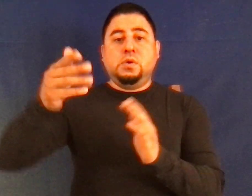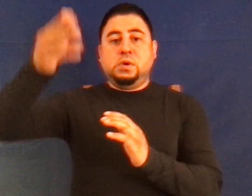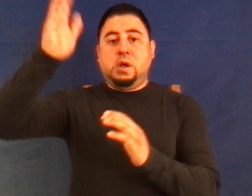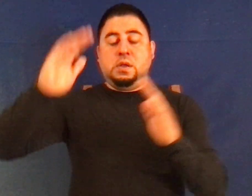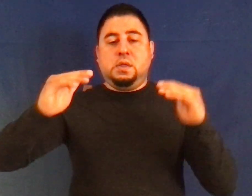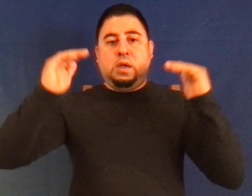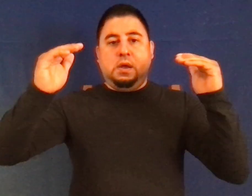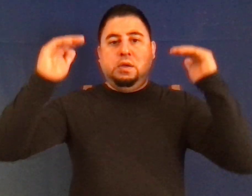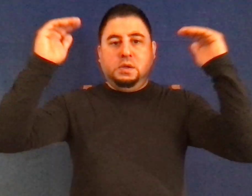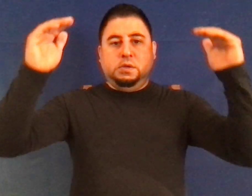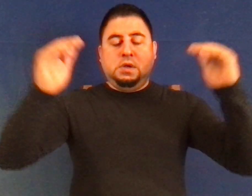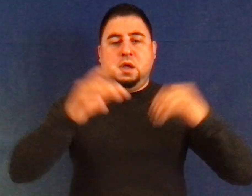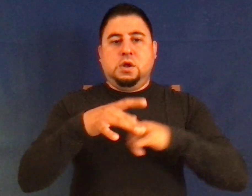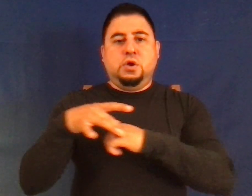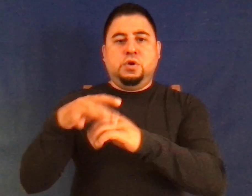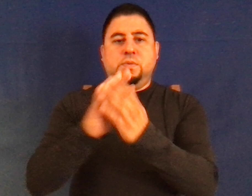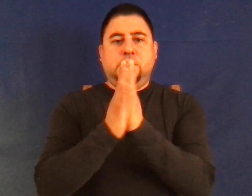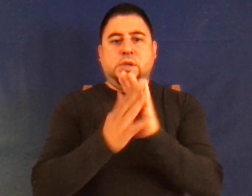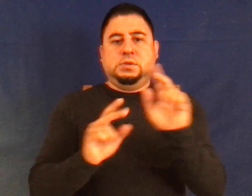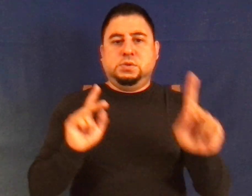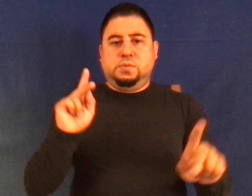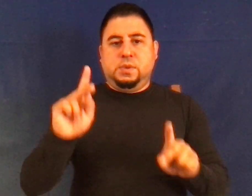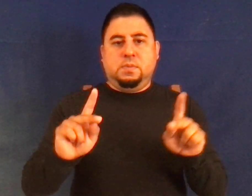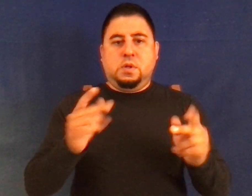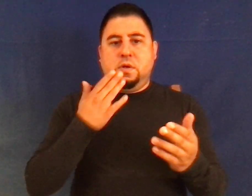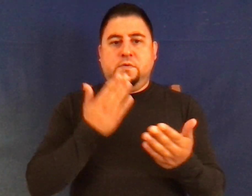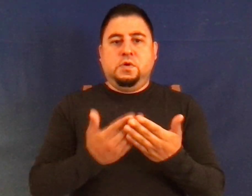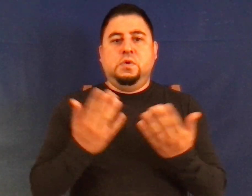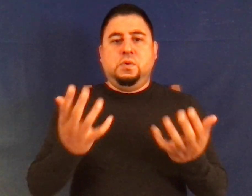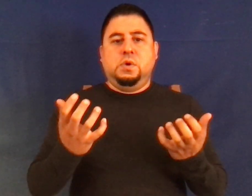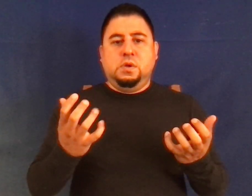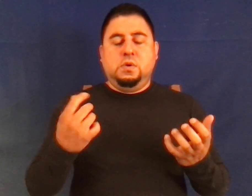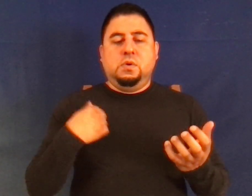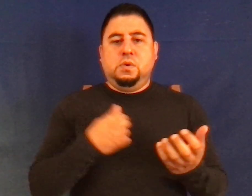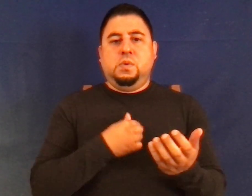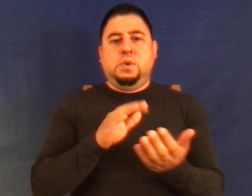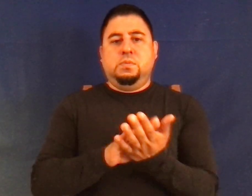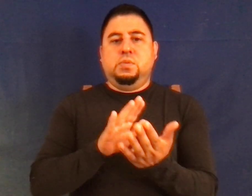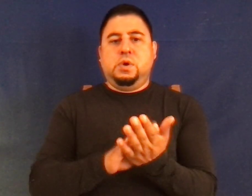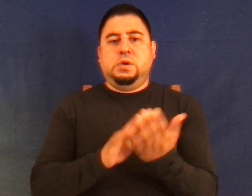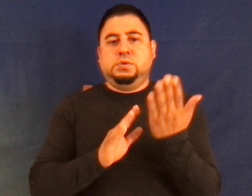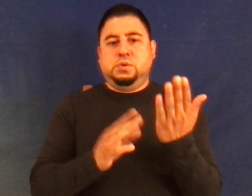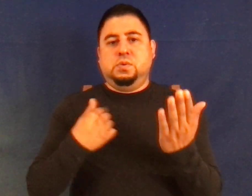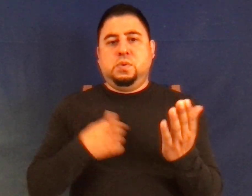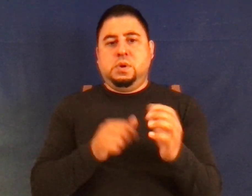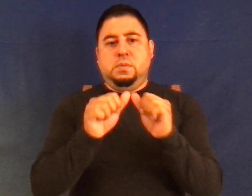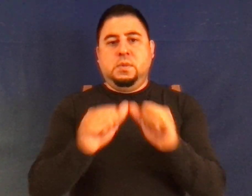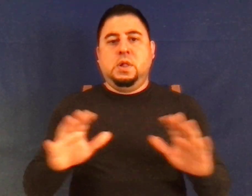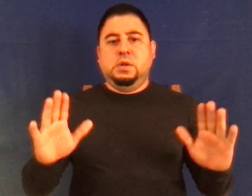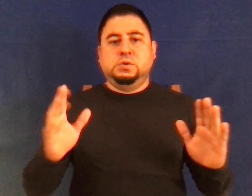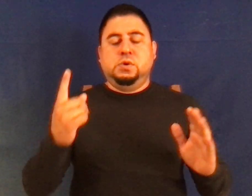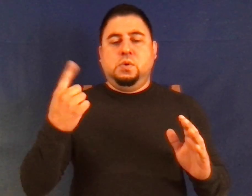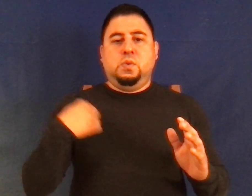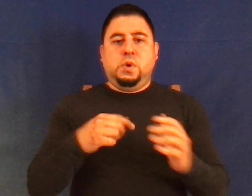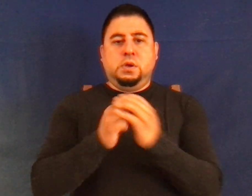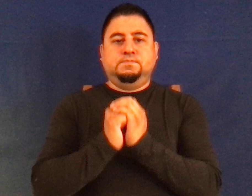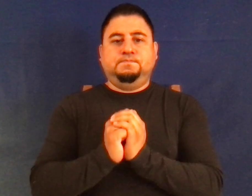the highest, and on earth peace to people of goodwill. We praise you, we bless you, we adore